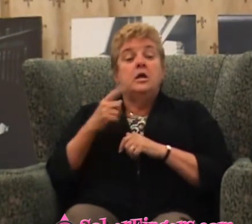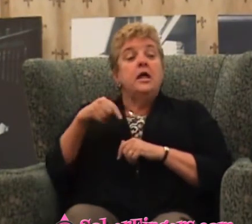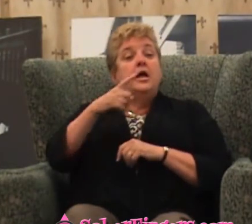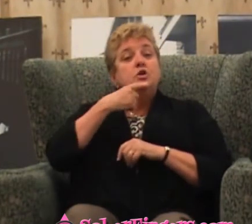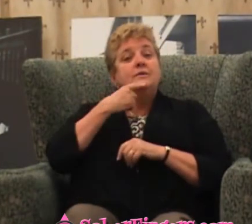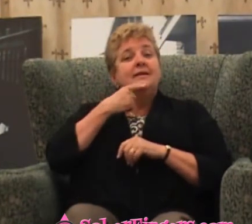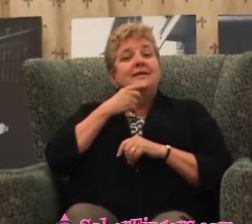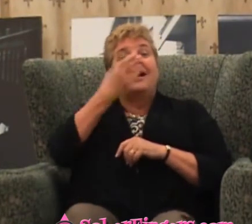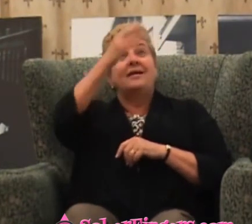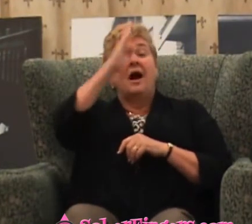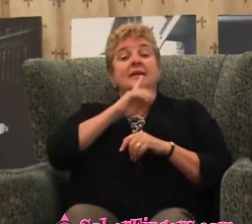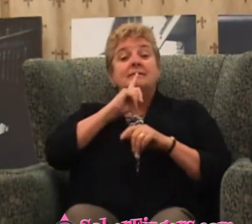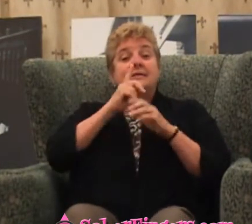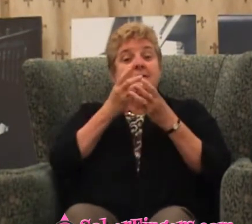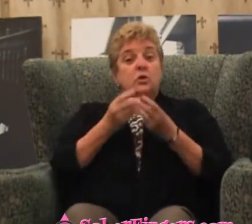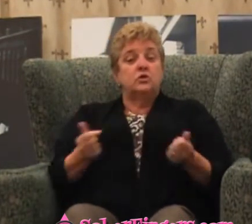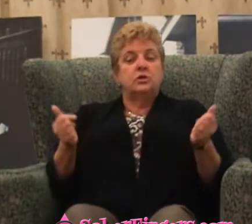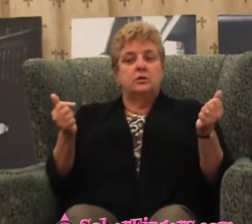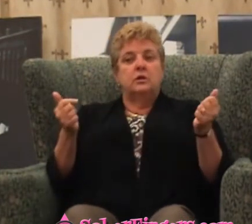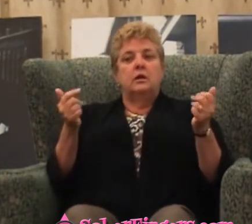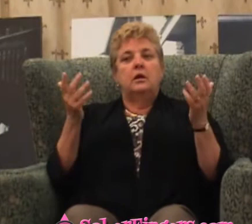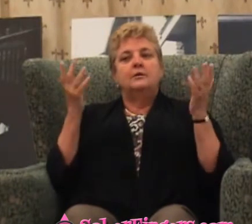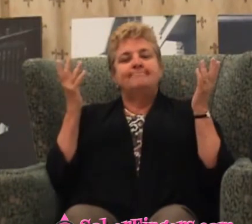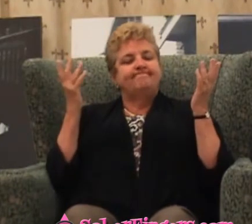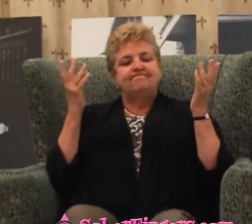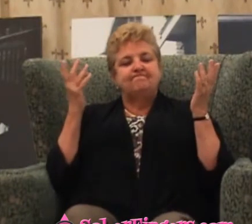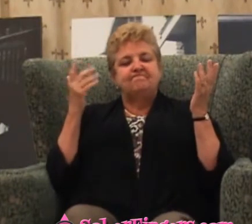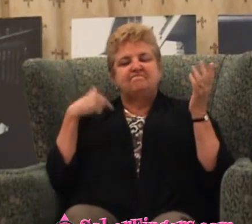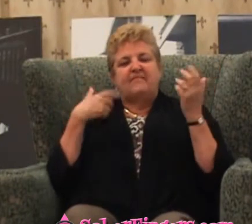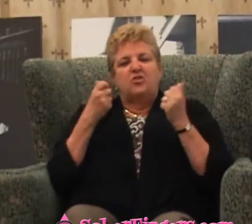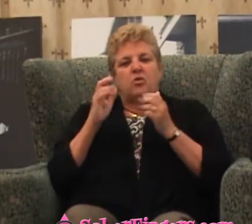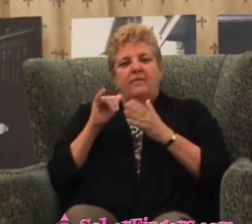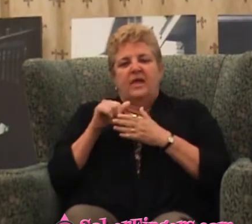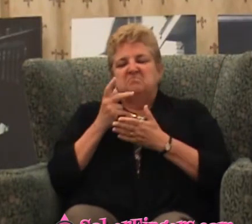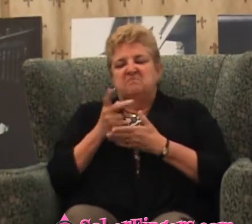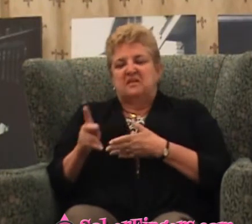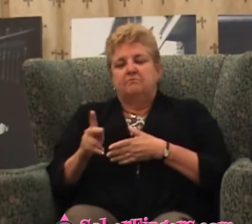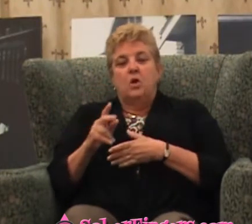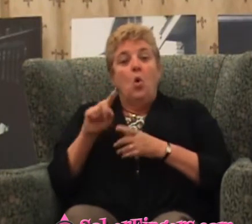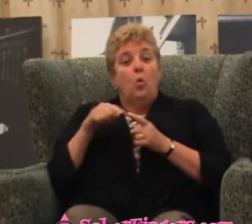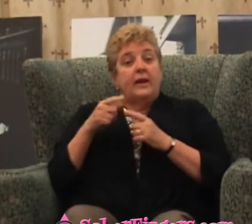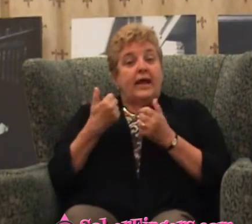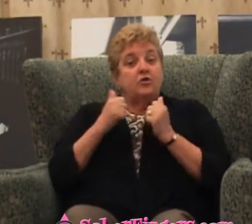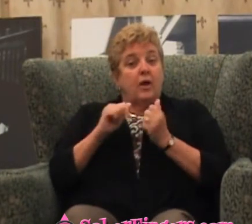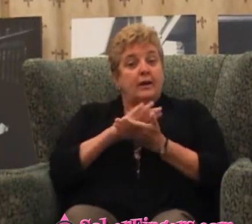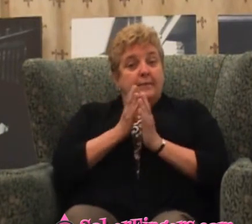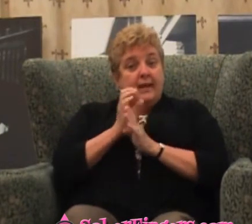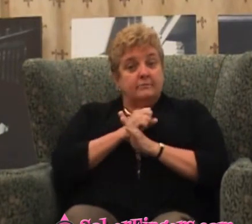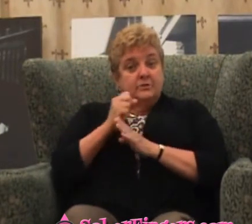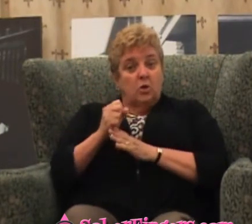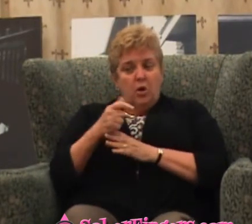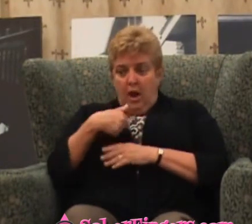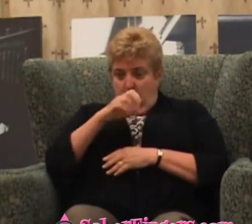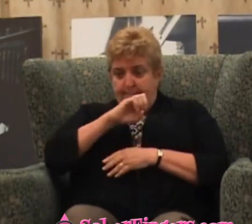solution, I just thought, I've tried that. Even when I tried to get sober, I'd gone back to church, got